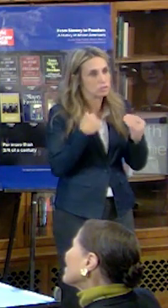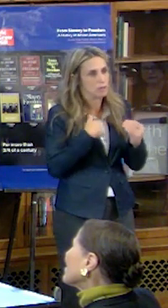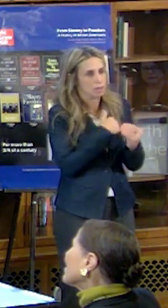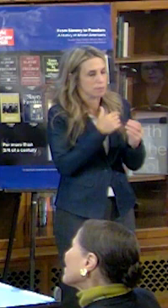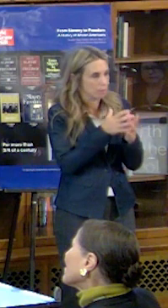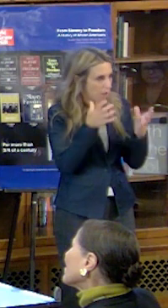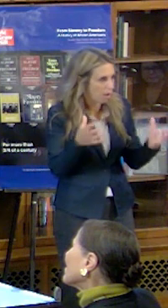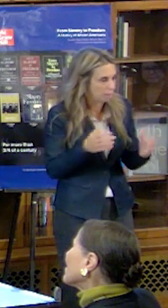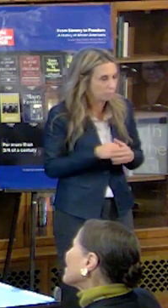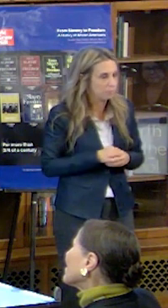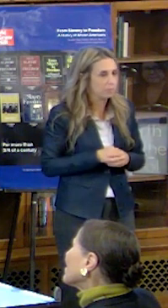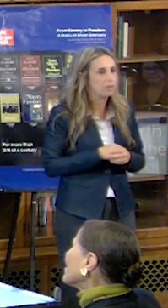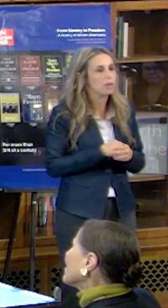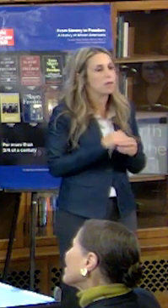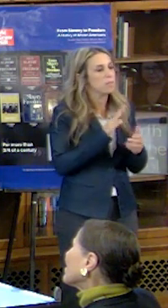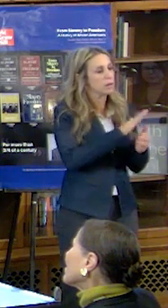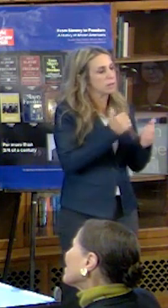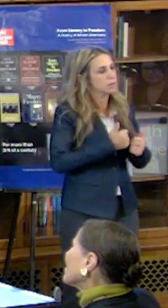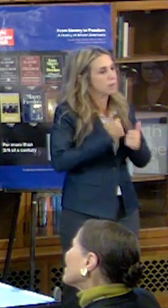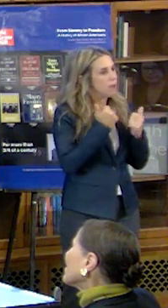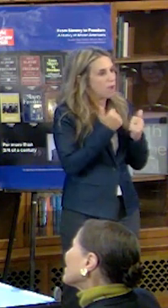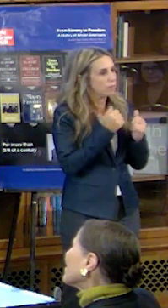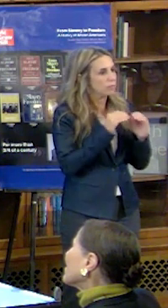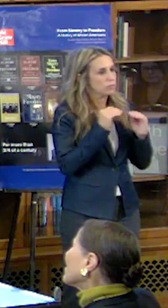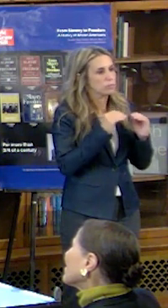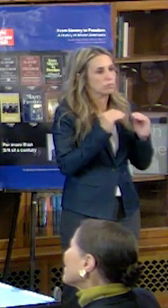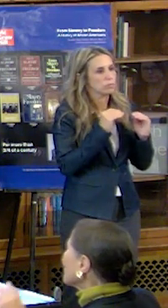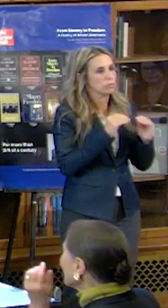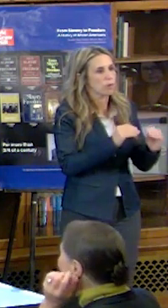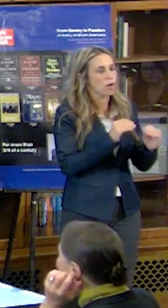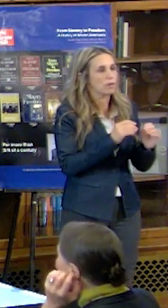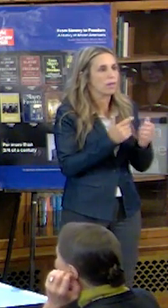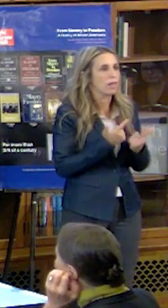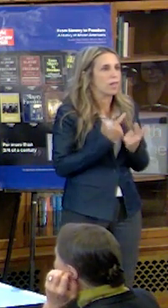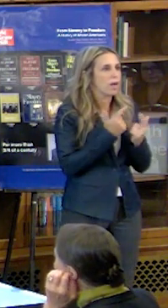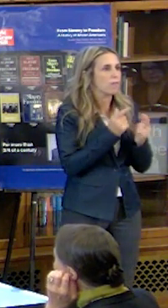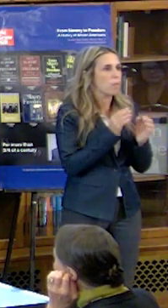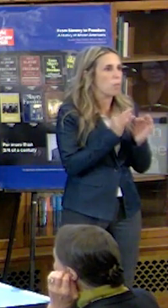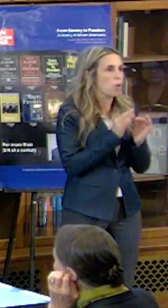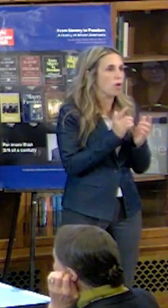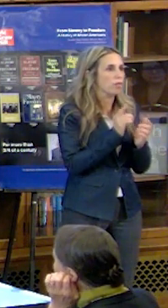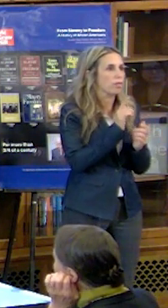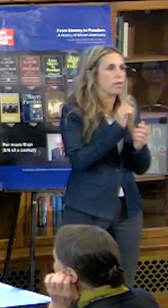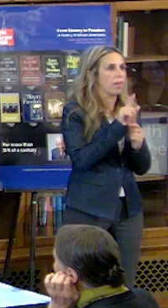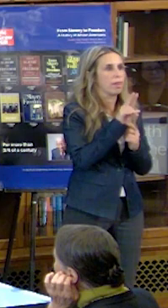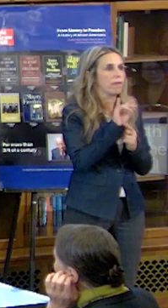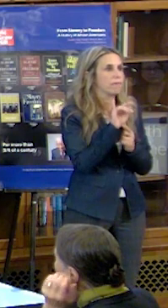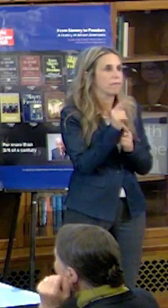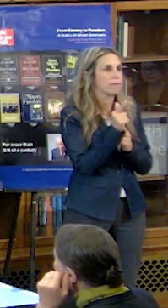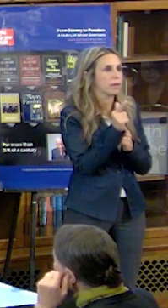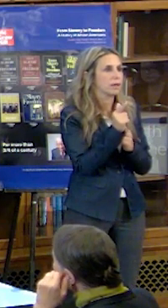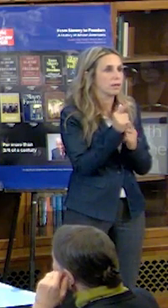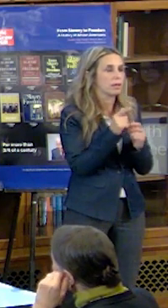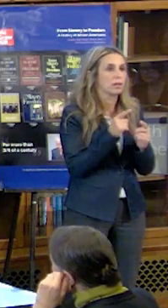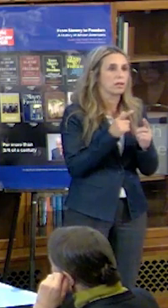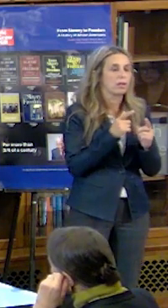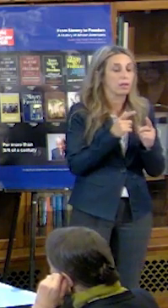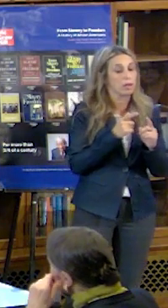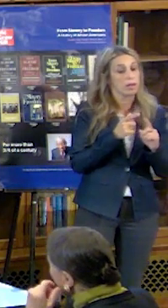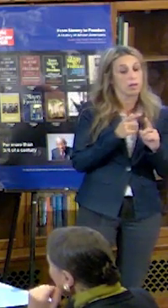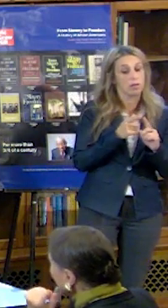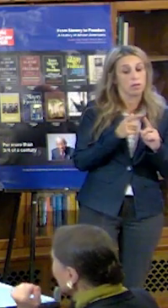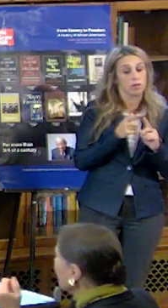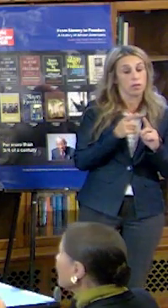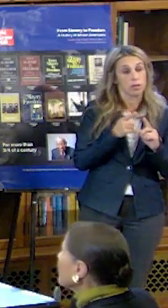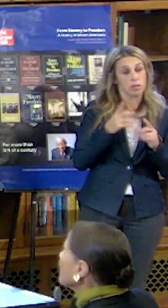but through his life he also taught us that there is a life worth living outside of the Liv experiences of the past